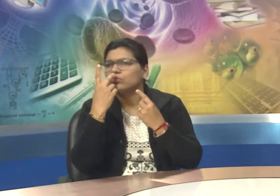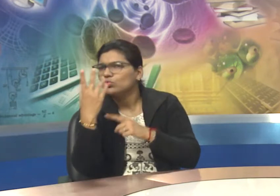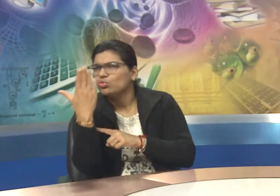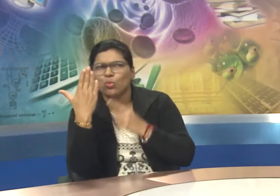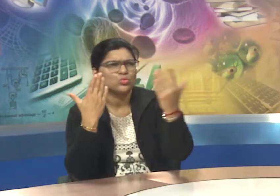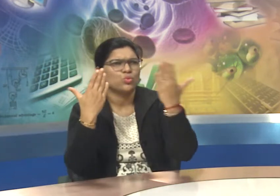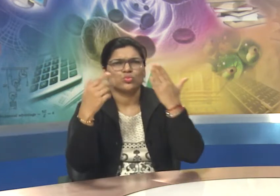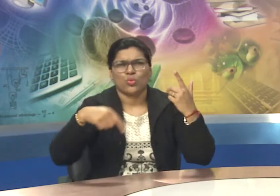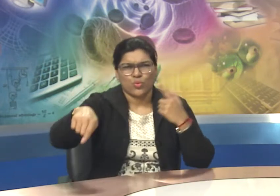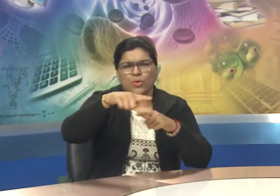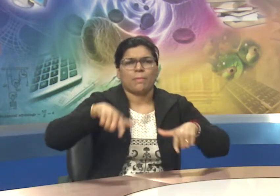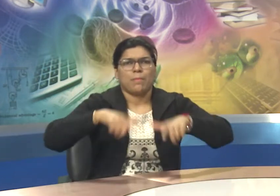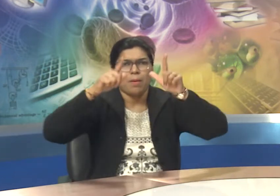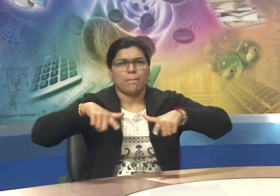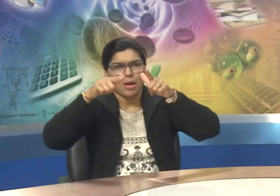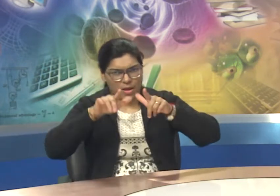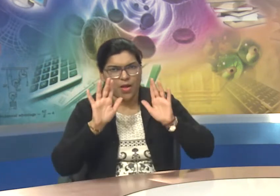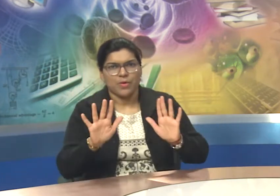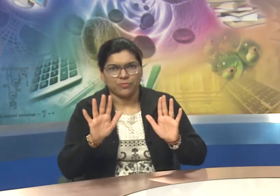in the Persian Gulf.